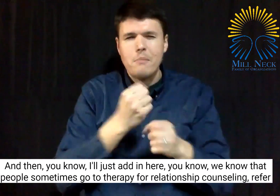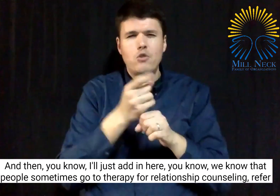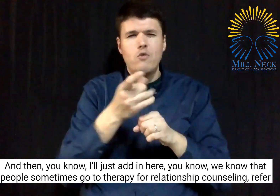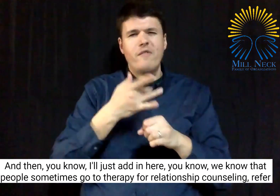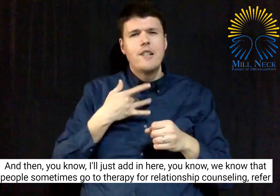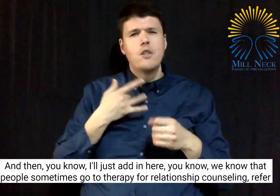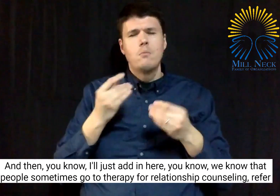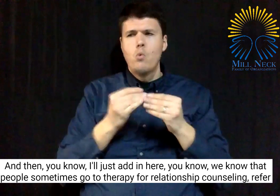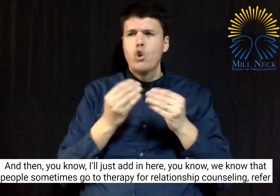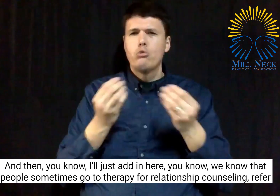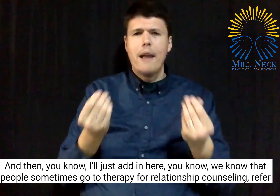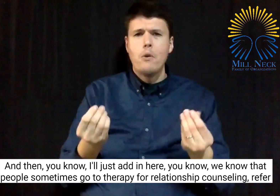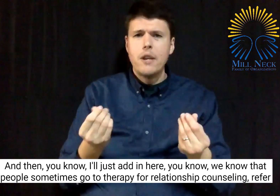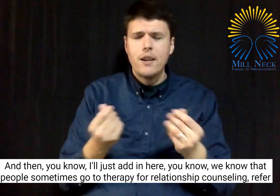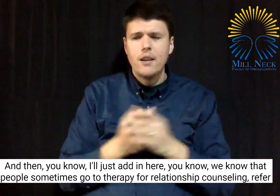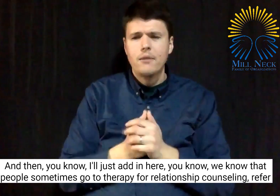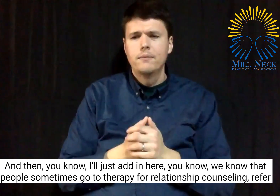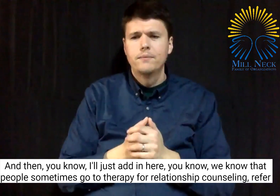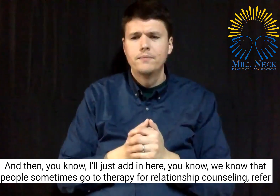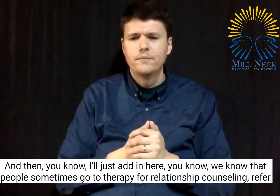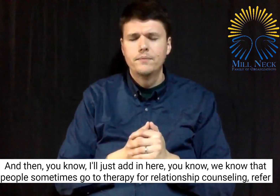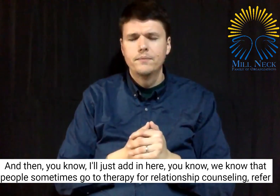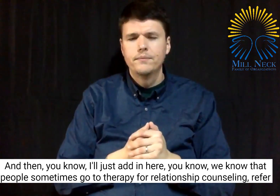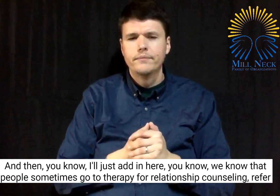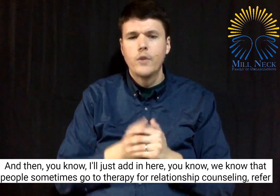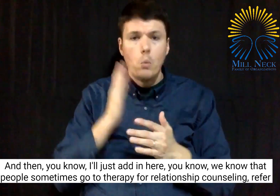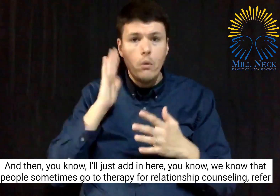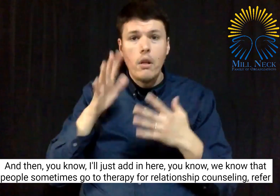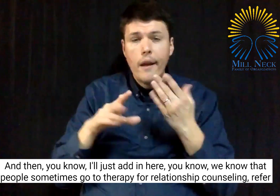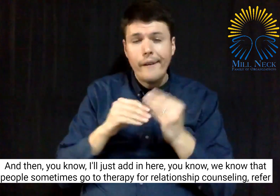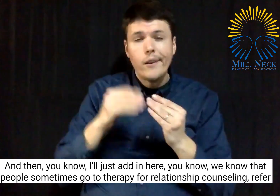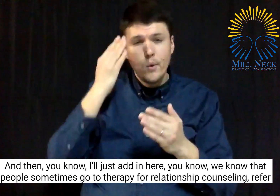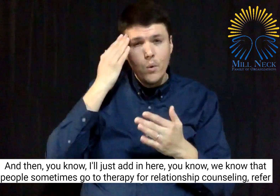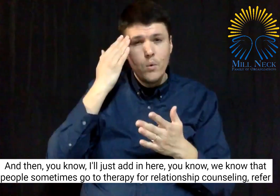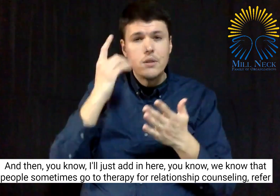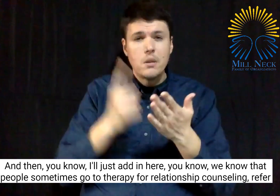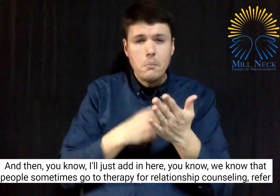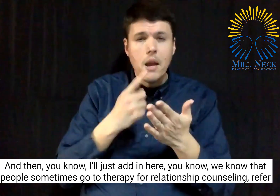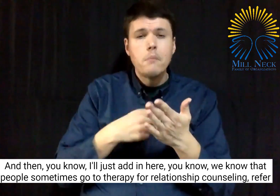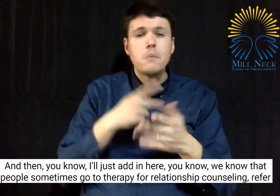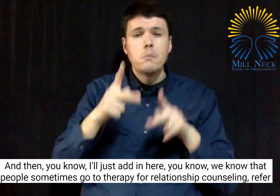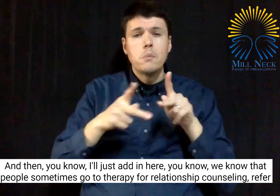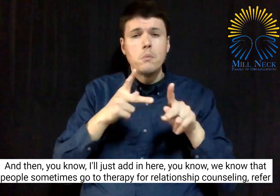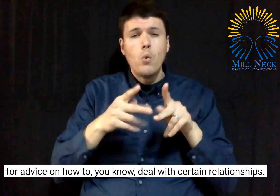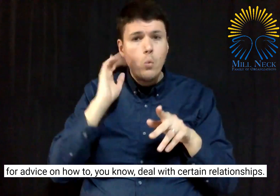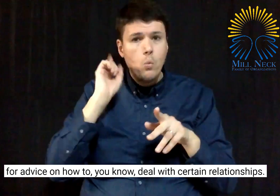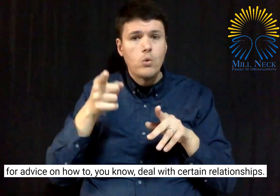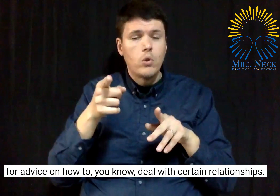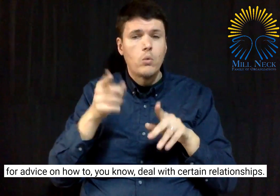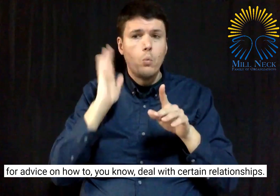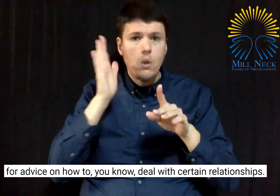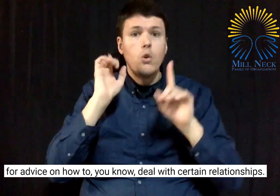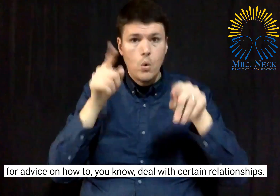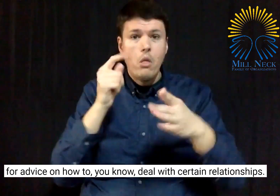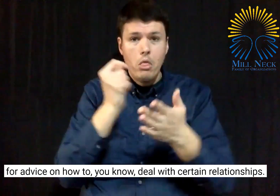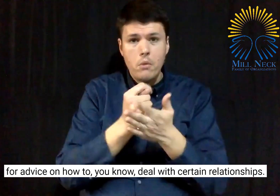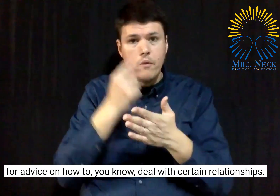just add in here, we know that people sometimes go to therapy for relationship counseling or for advice on how to, deal with